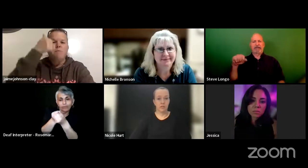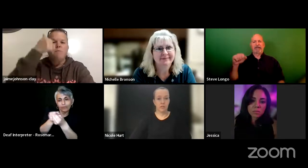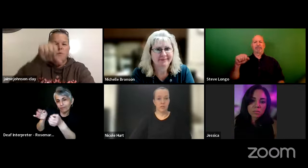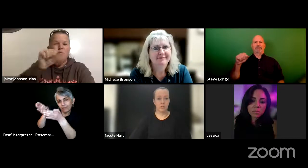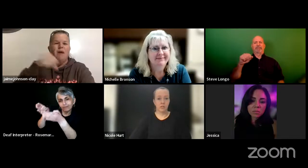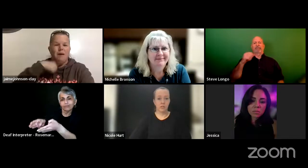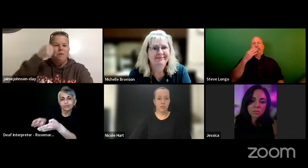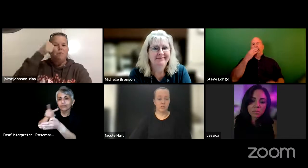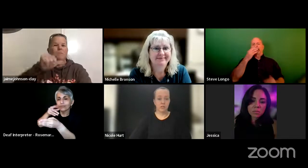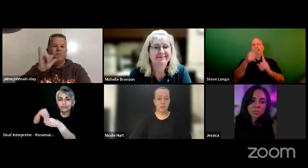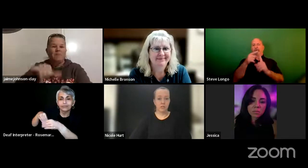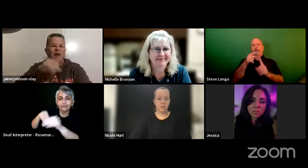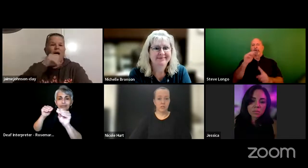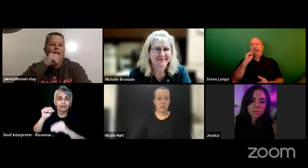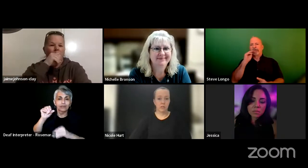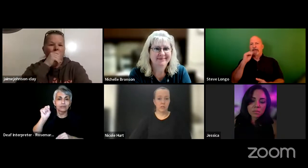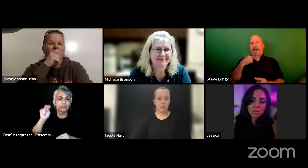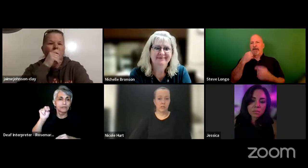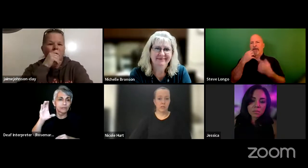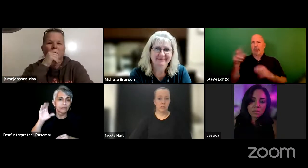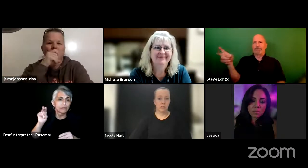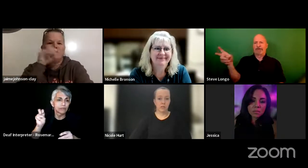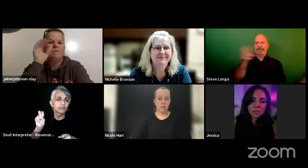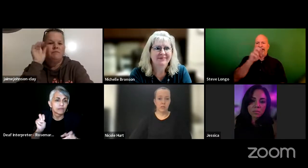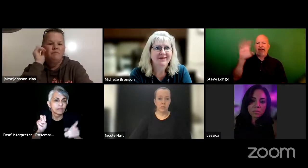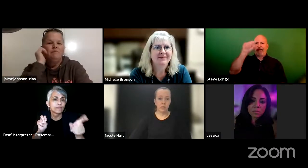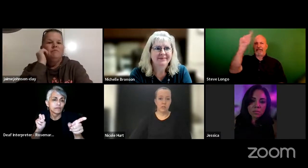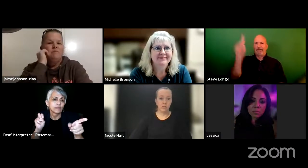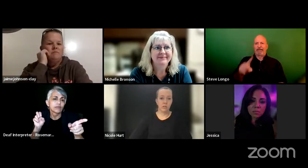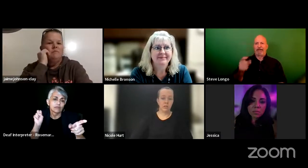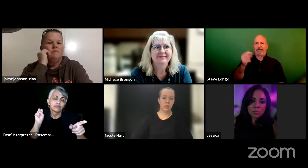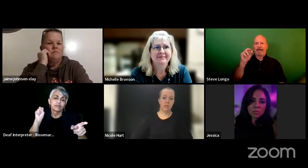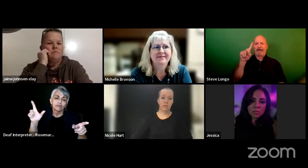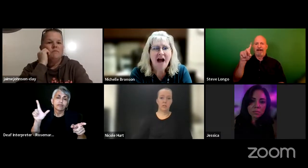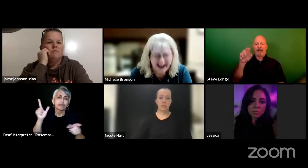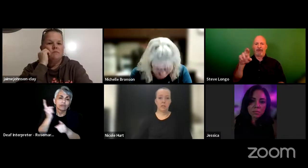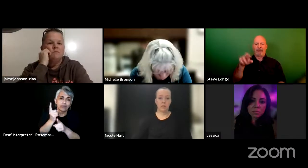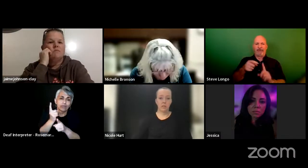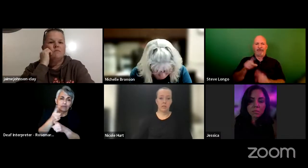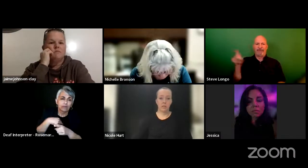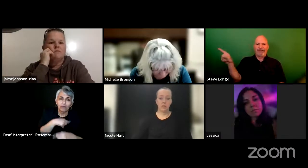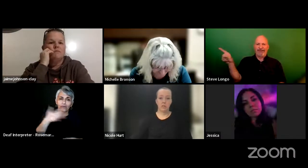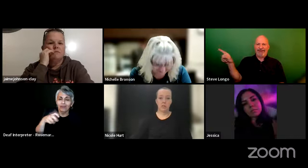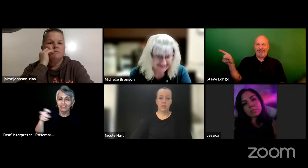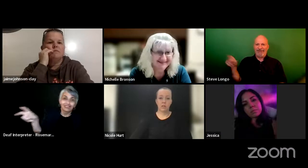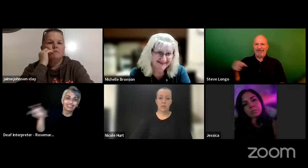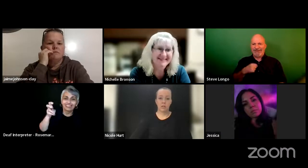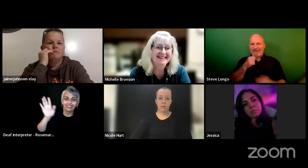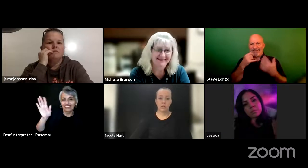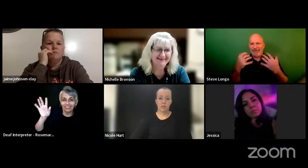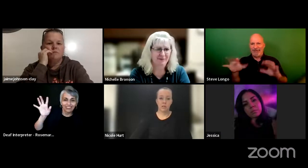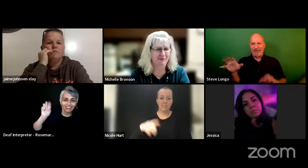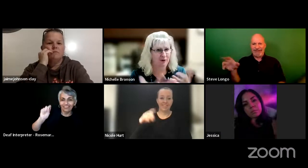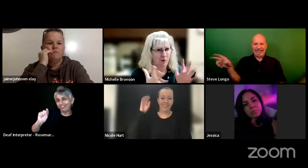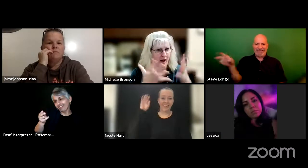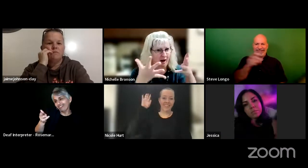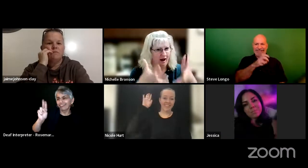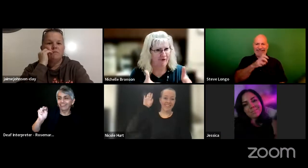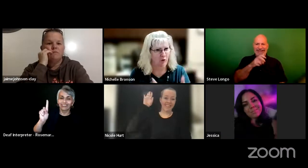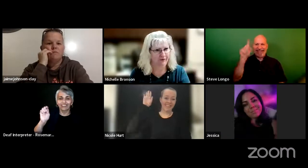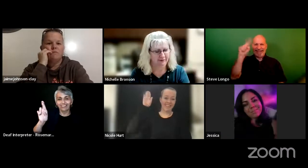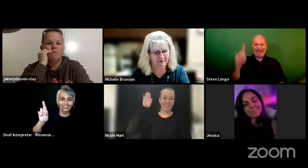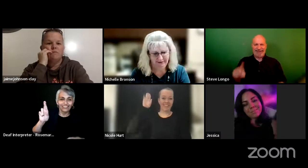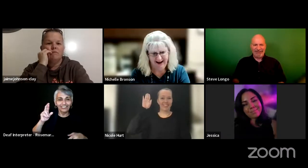speak. This is Steve Longo. Good point, Michelle. Thank you for that. He kind of steals our thunder in the dessert